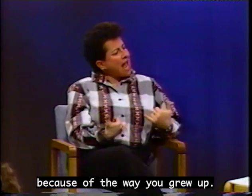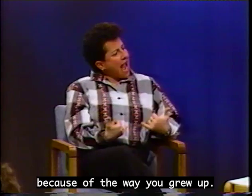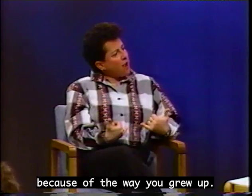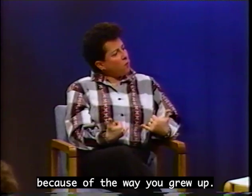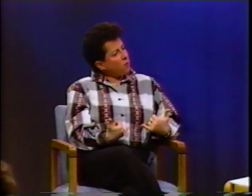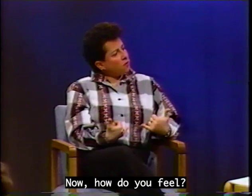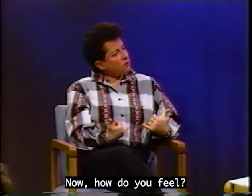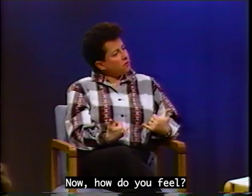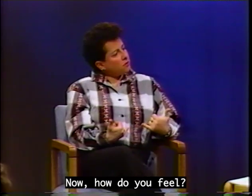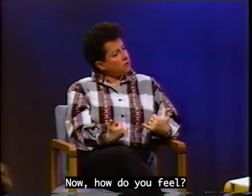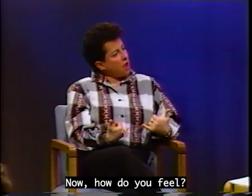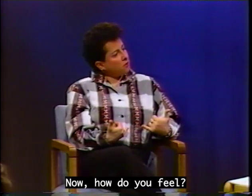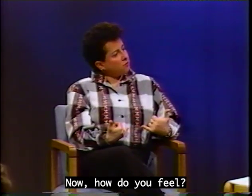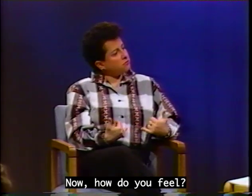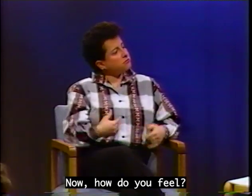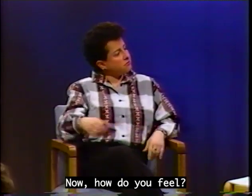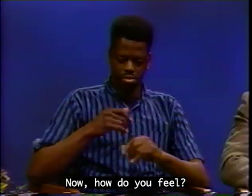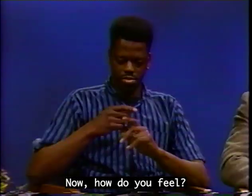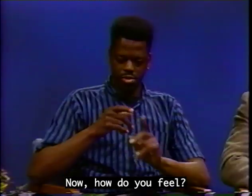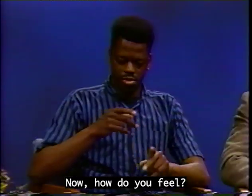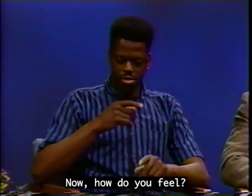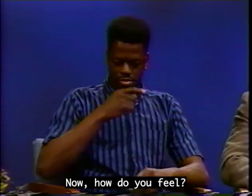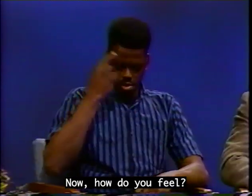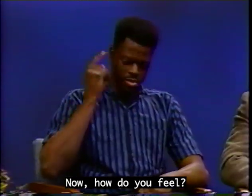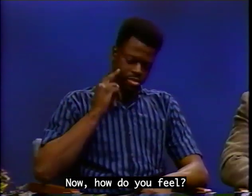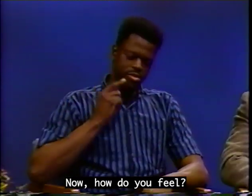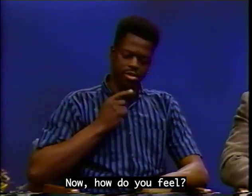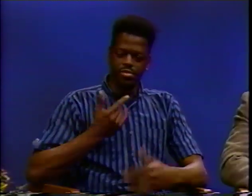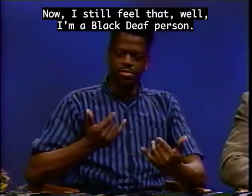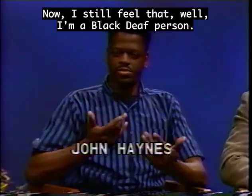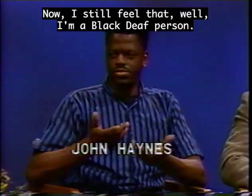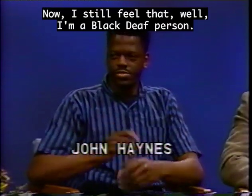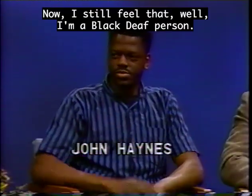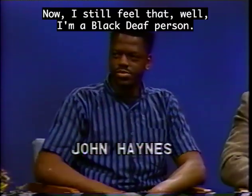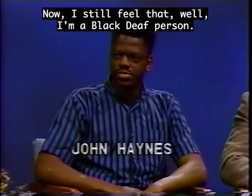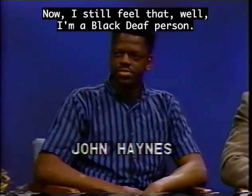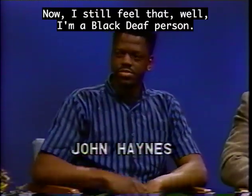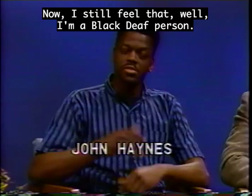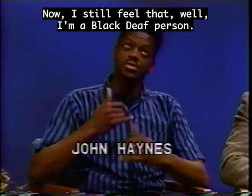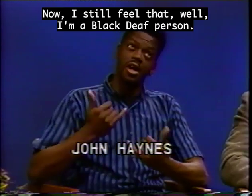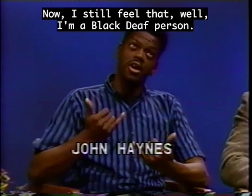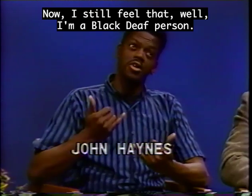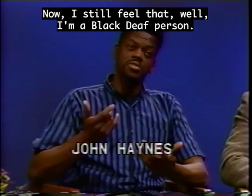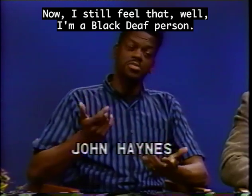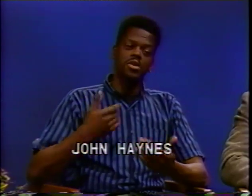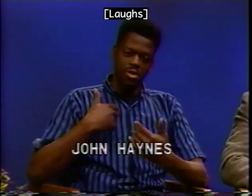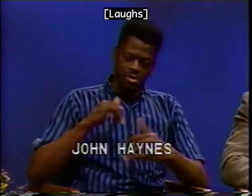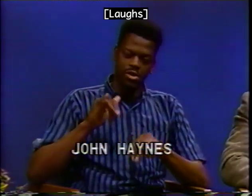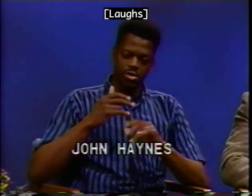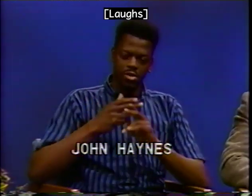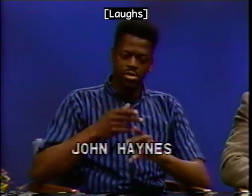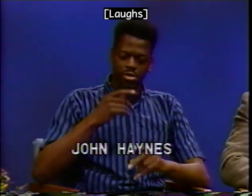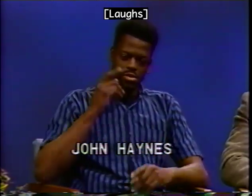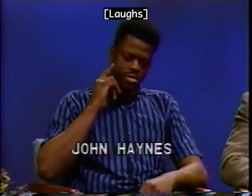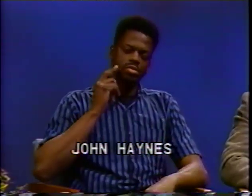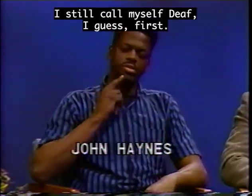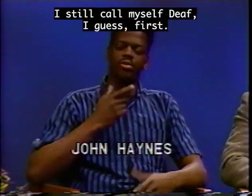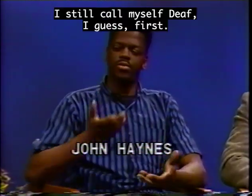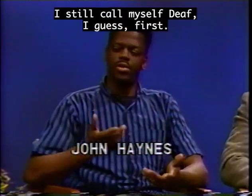up. Now how do you feel? Now I still feel that, well, I'm a black deaf person. I'd still